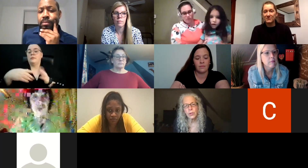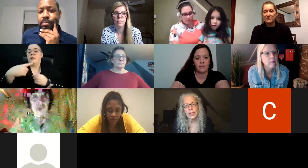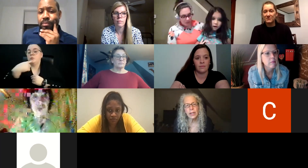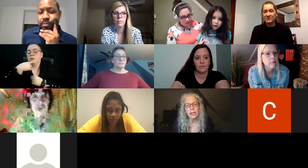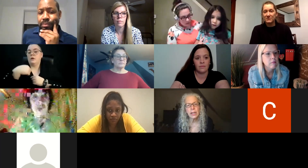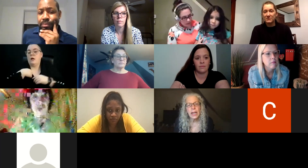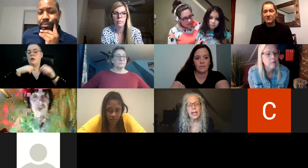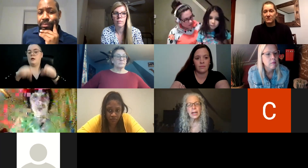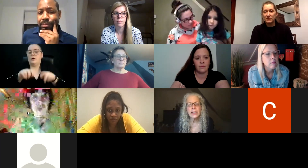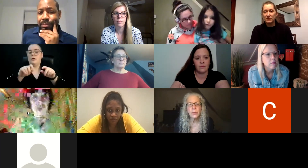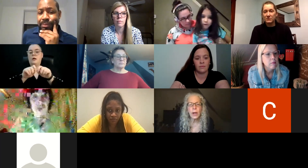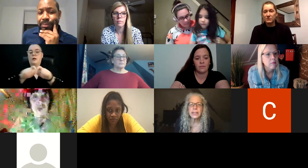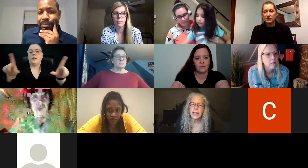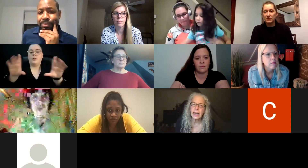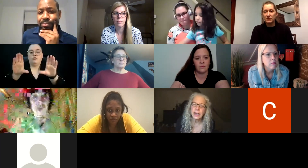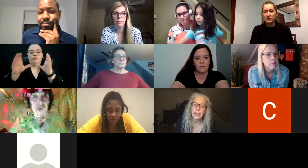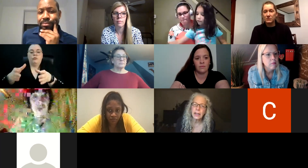Great. And I did want to say,